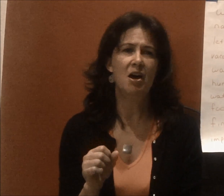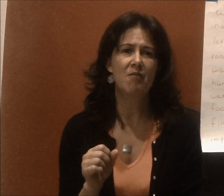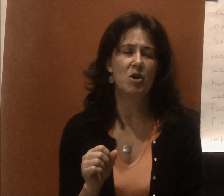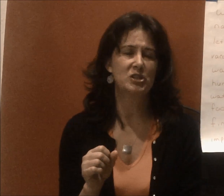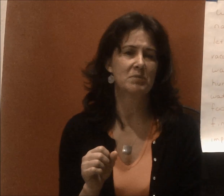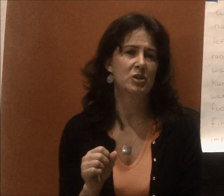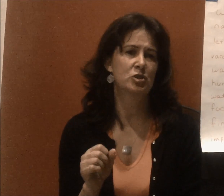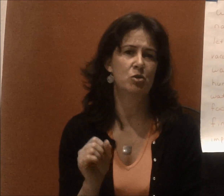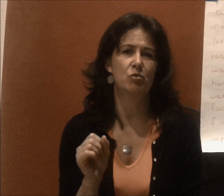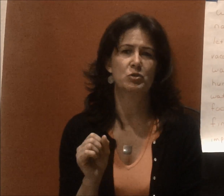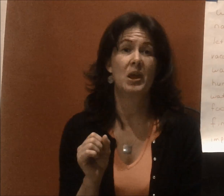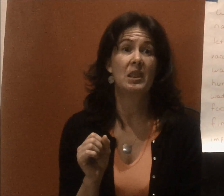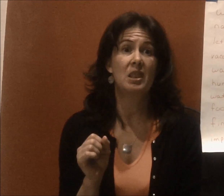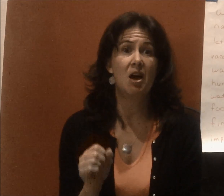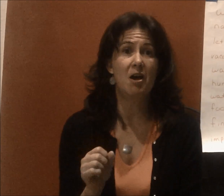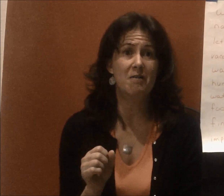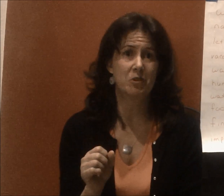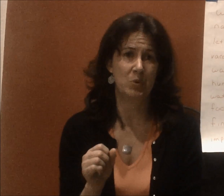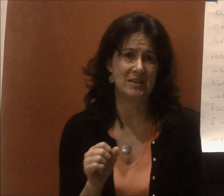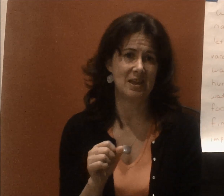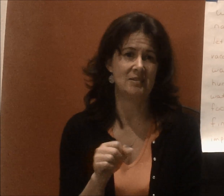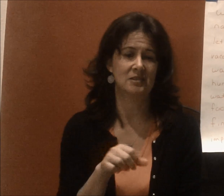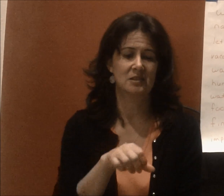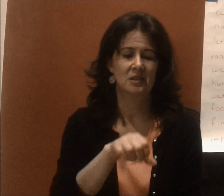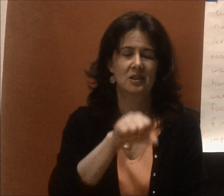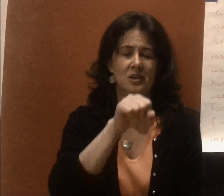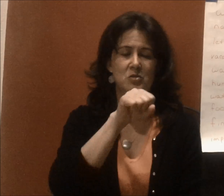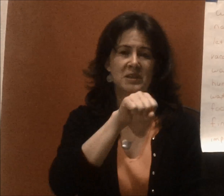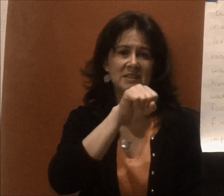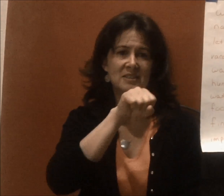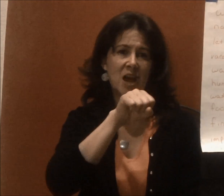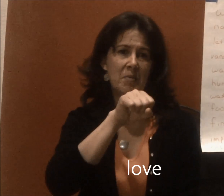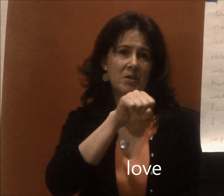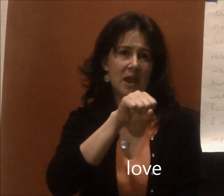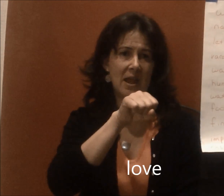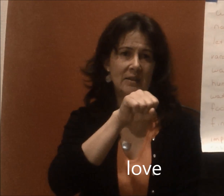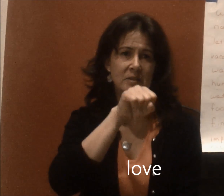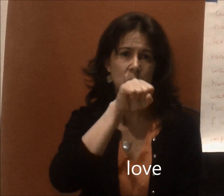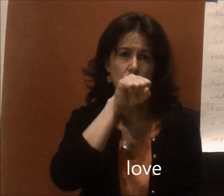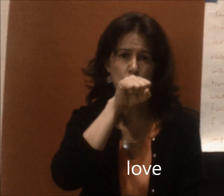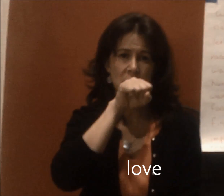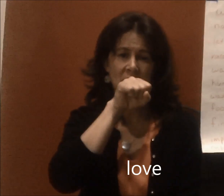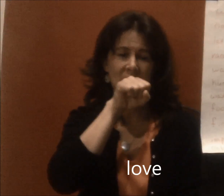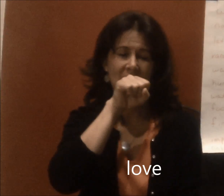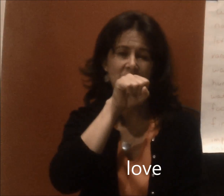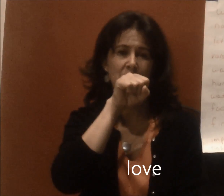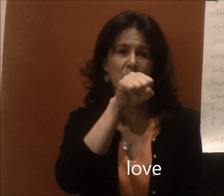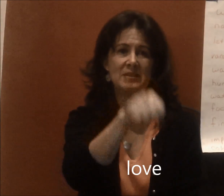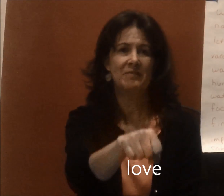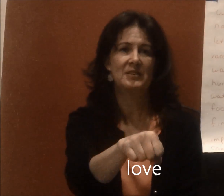love watching my shows, or I love the weekend. You kiss the top of your hand, and you bring the fist